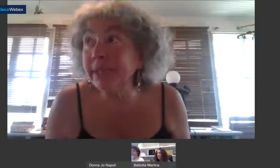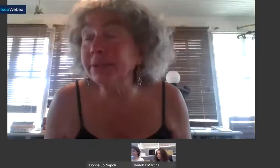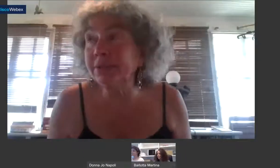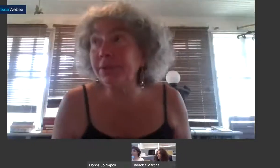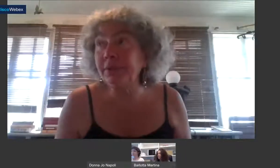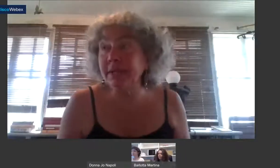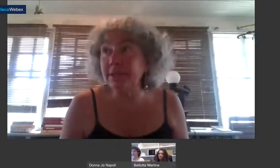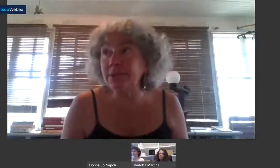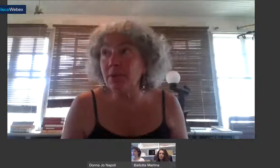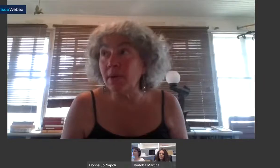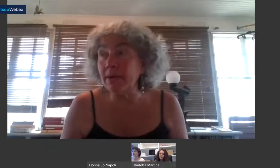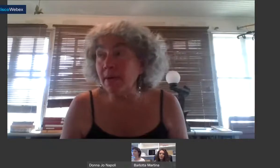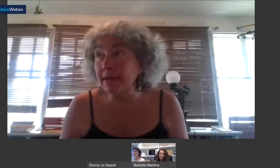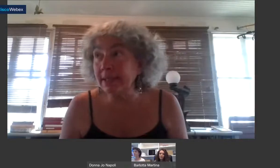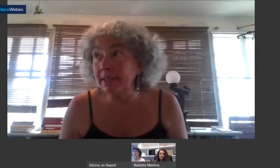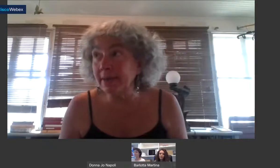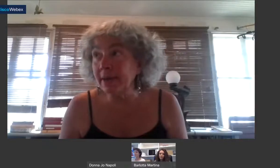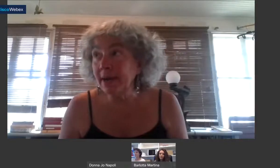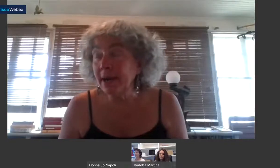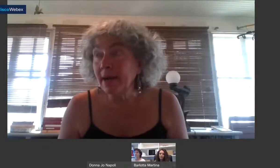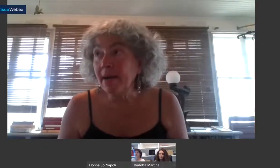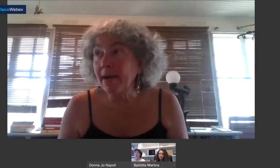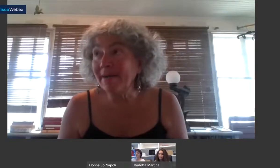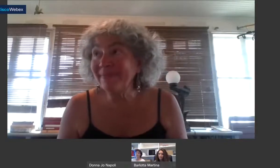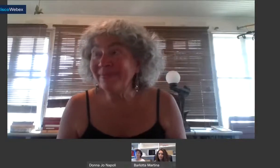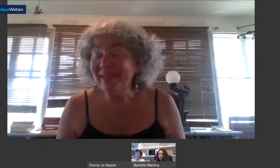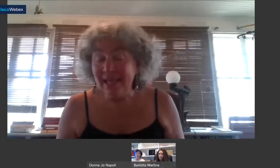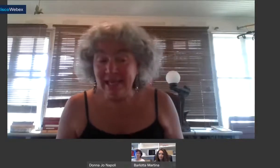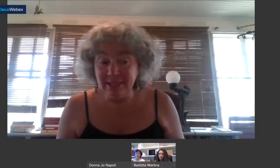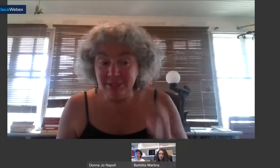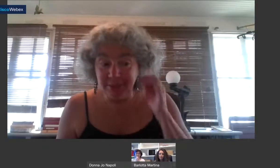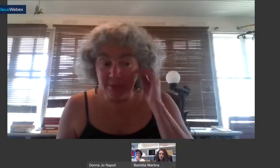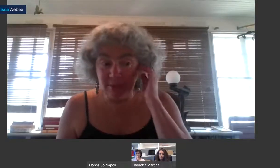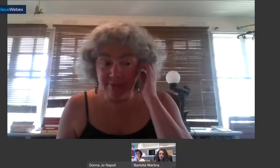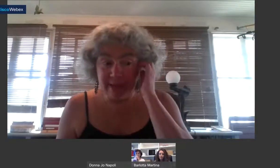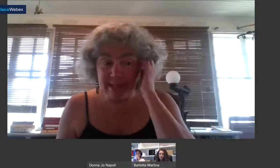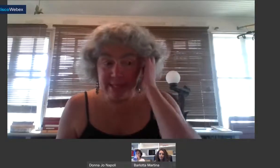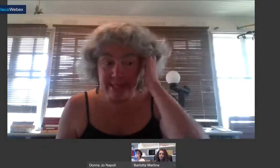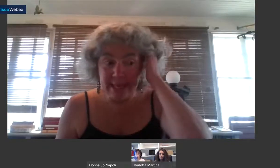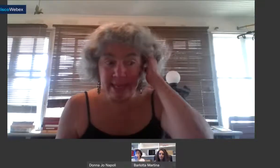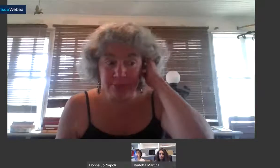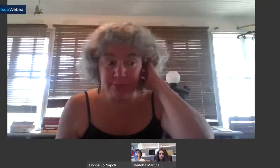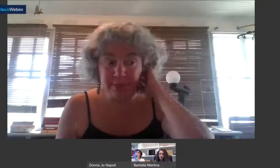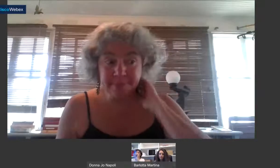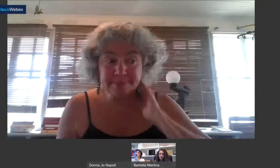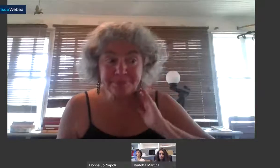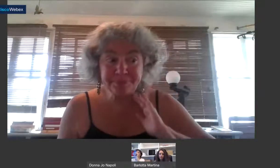there's two things going on here, and I don't know if I can answer them.